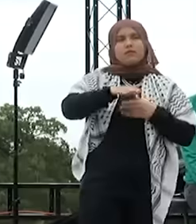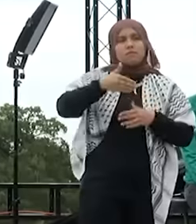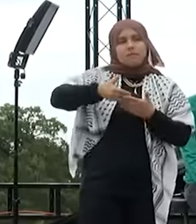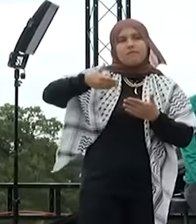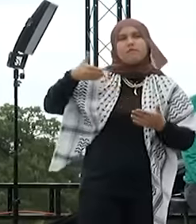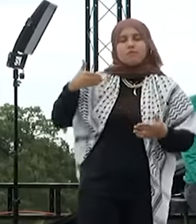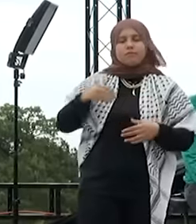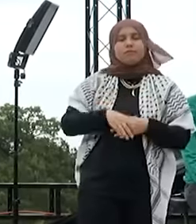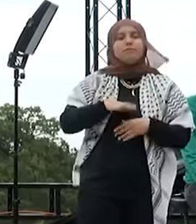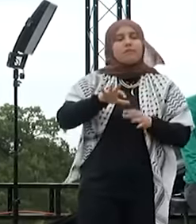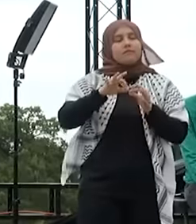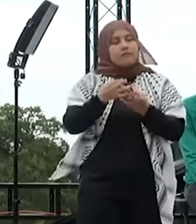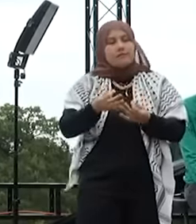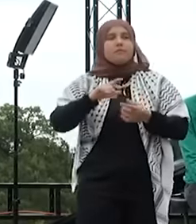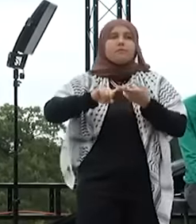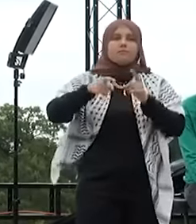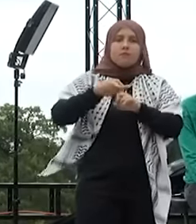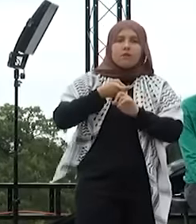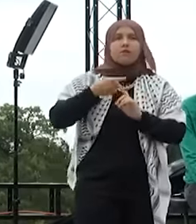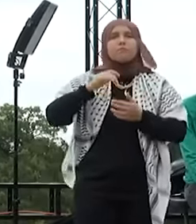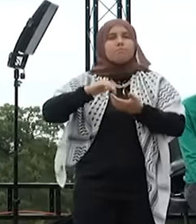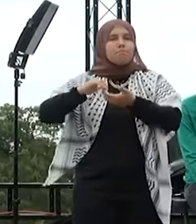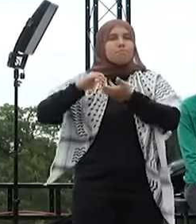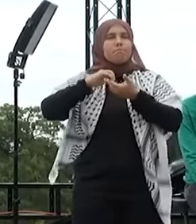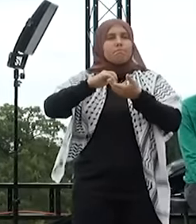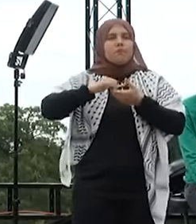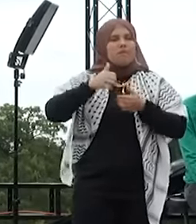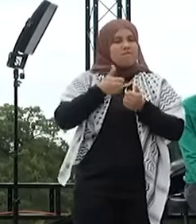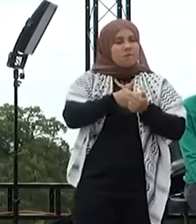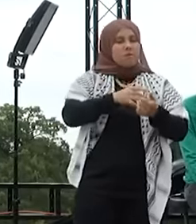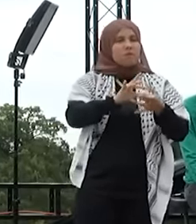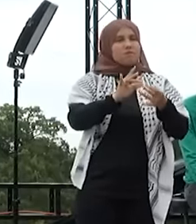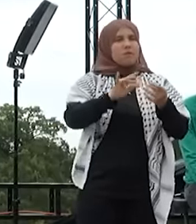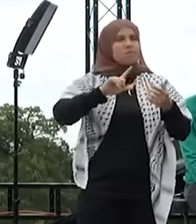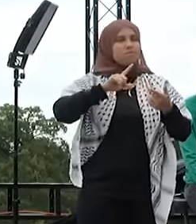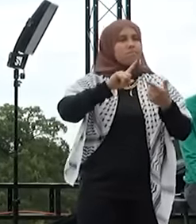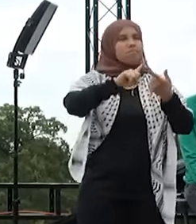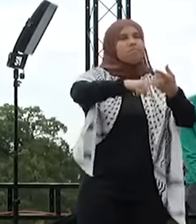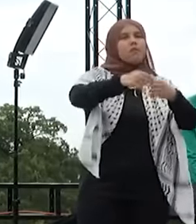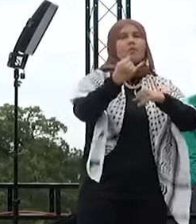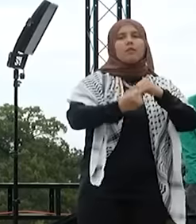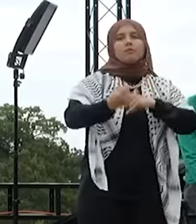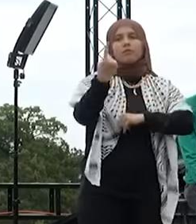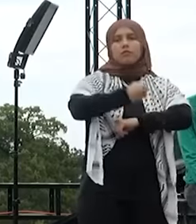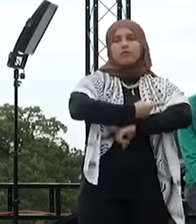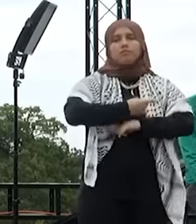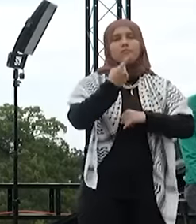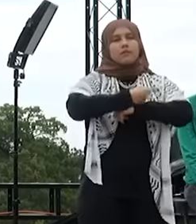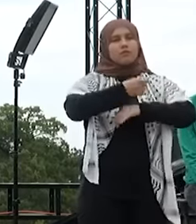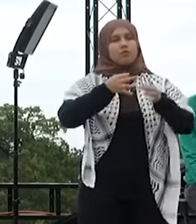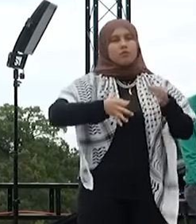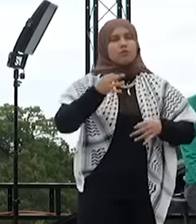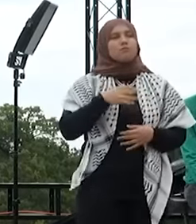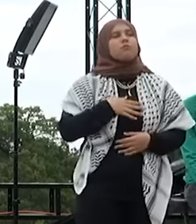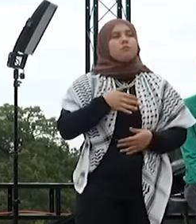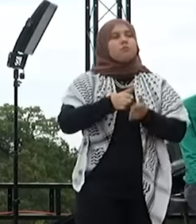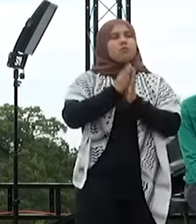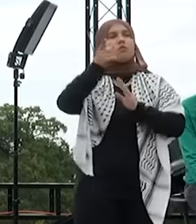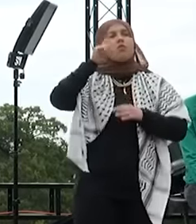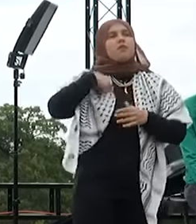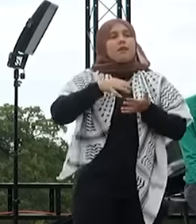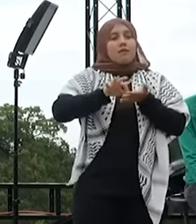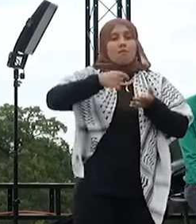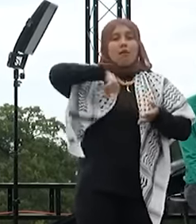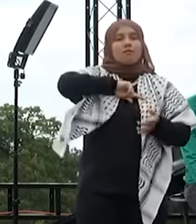that served alongside him, and those that follow in their blessed path until the day of judgment. And we ask Allah that he may count us amongst them. Allahumma